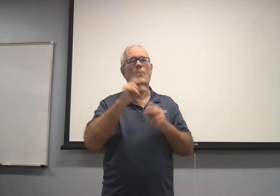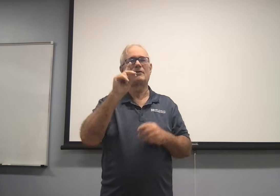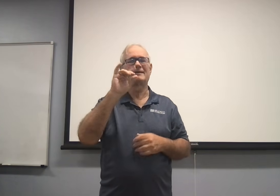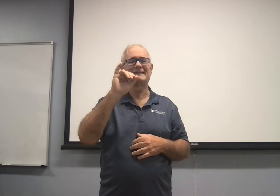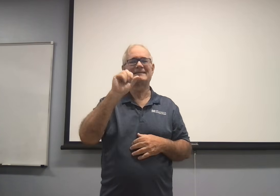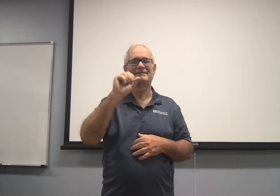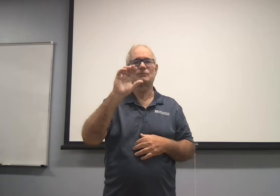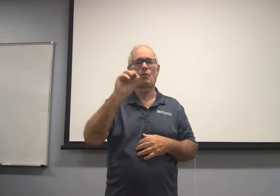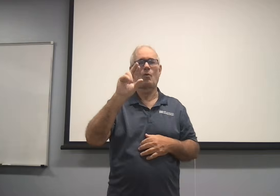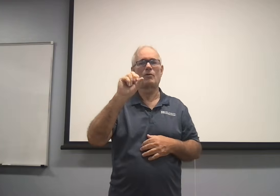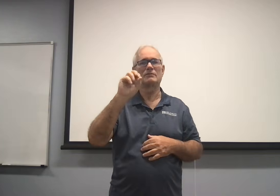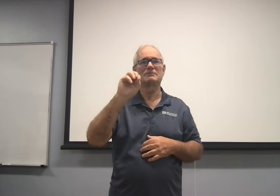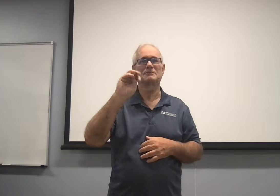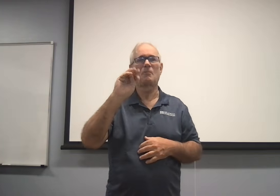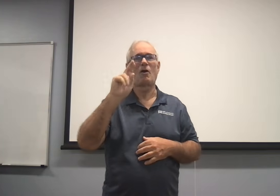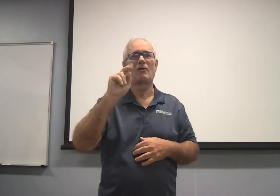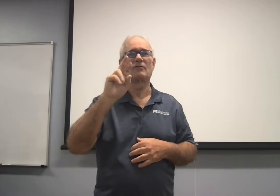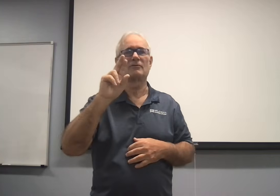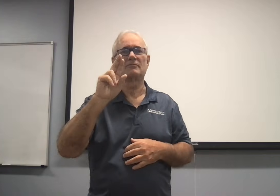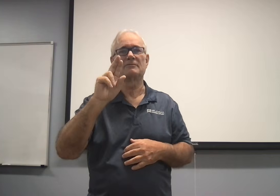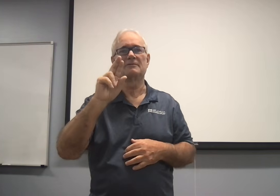Oh, okay, so that's actually called